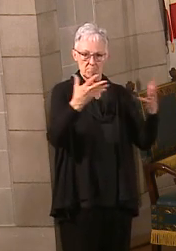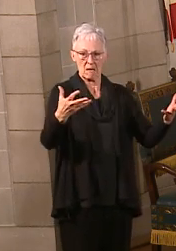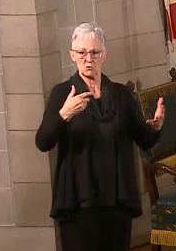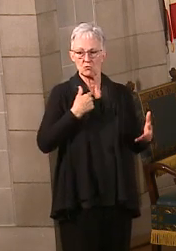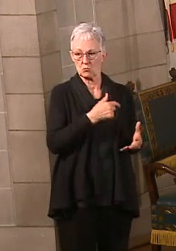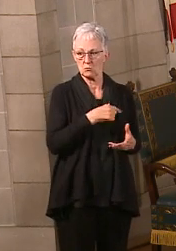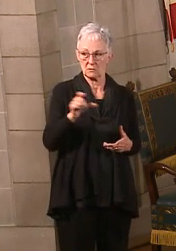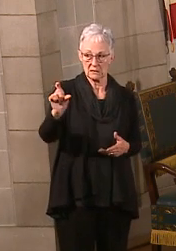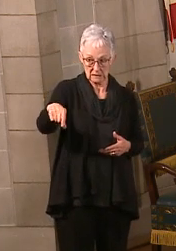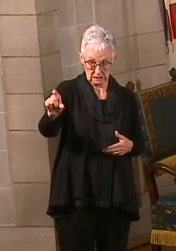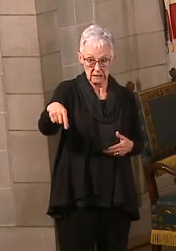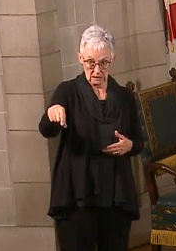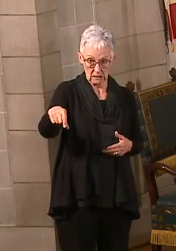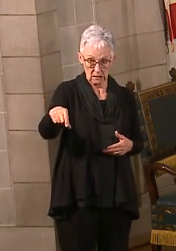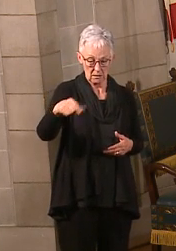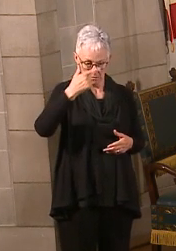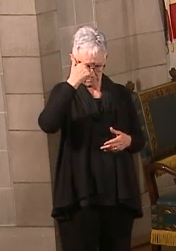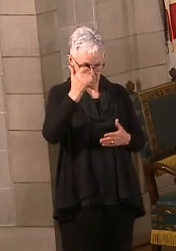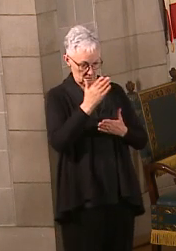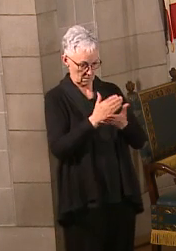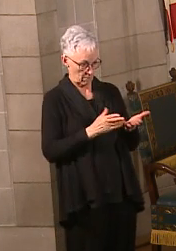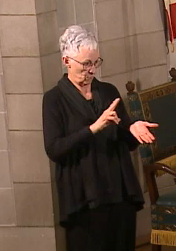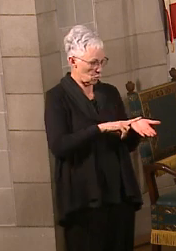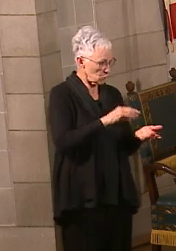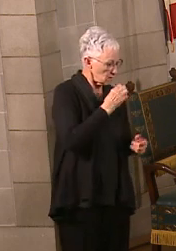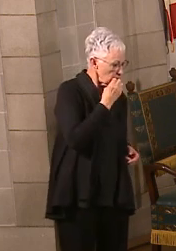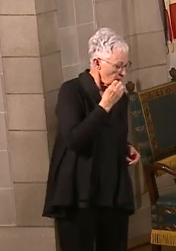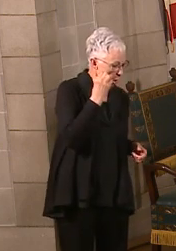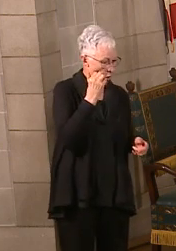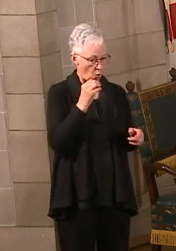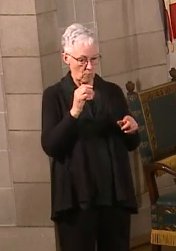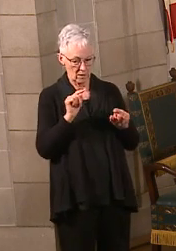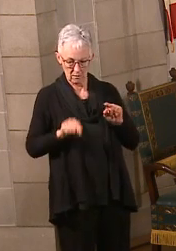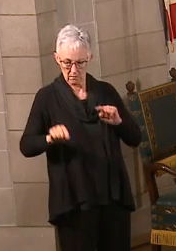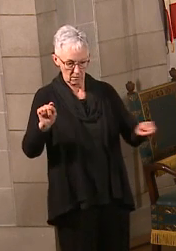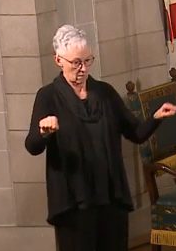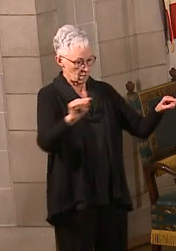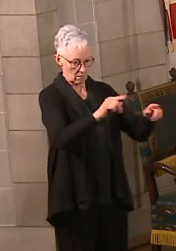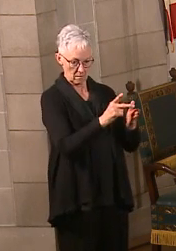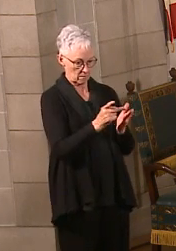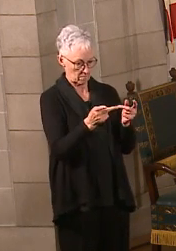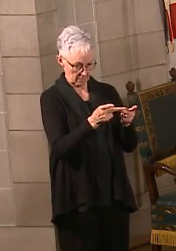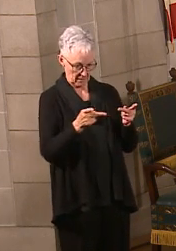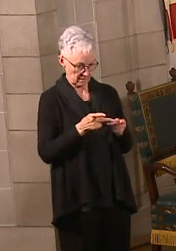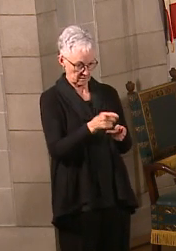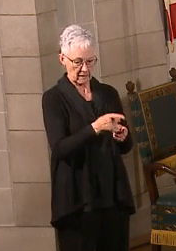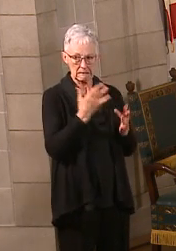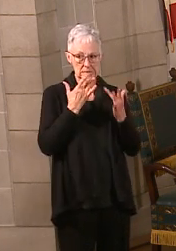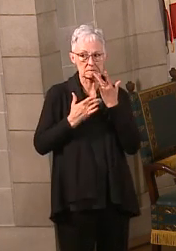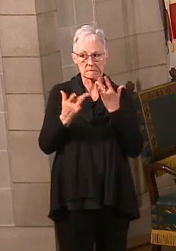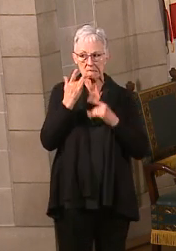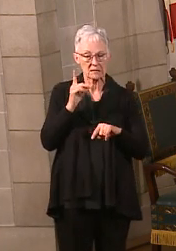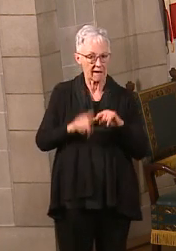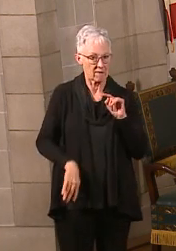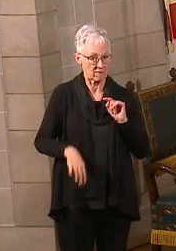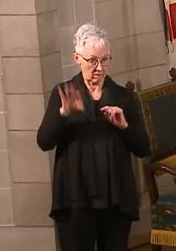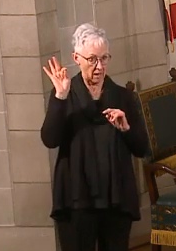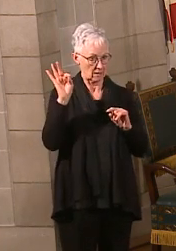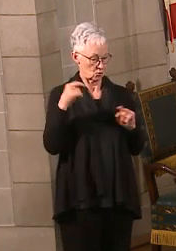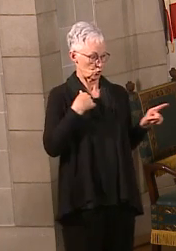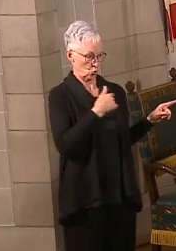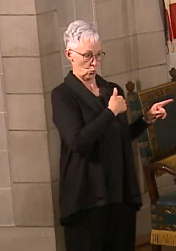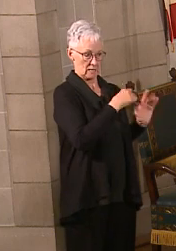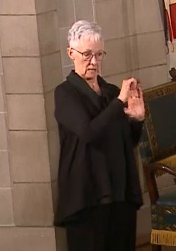those different organizations that may be challenged right now in their own supply lines because of the demand out there. We're trying to get